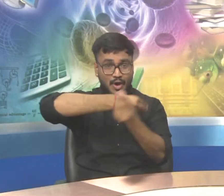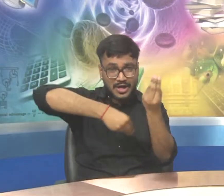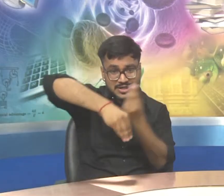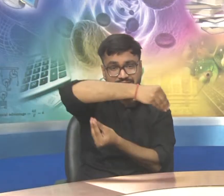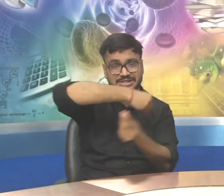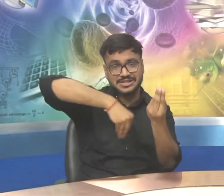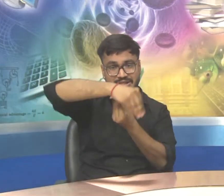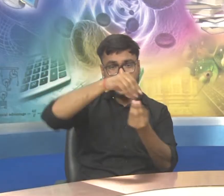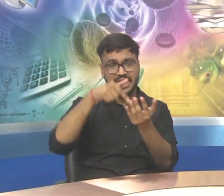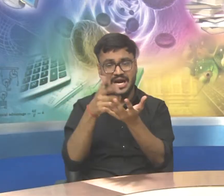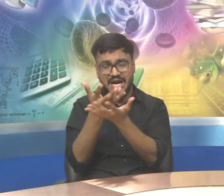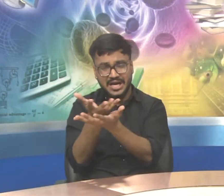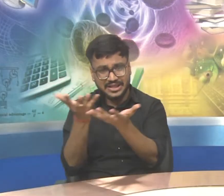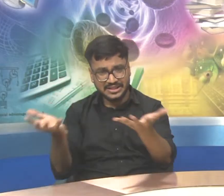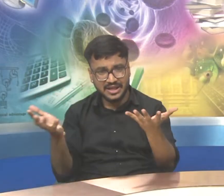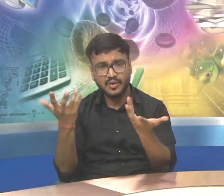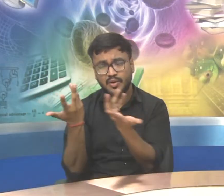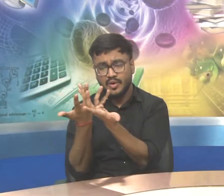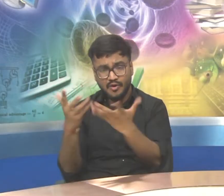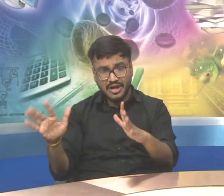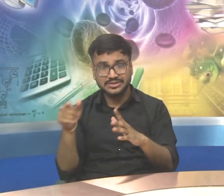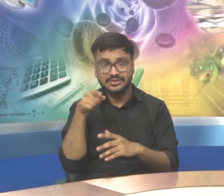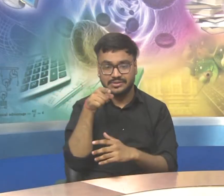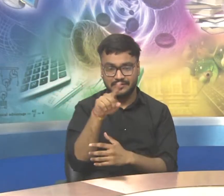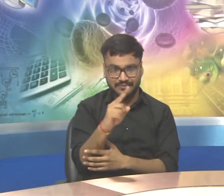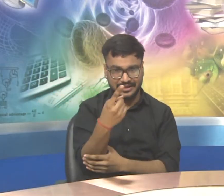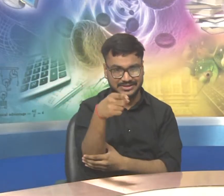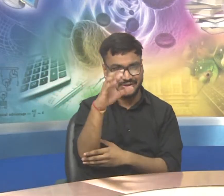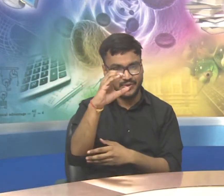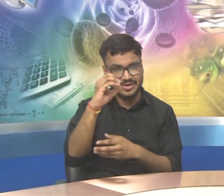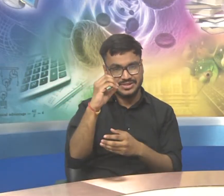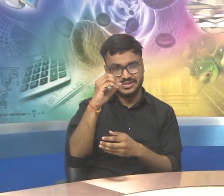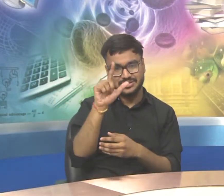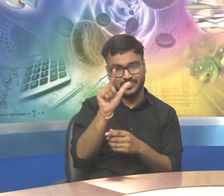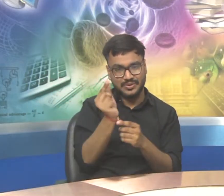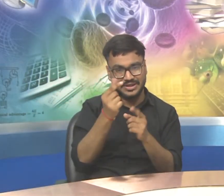and also mixture looks cloudy or muddy.